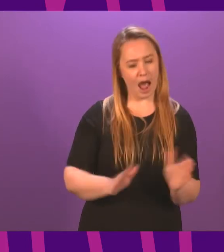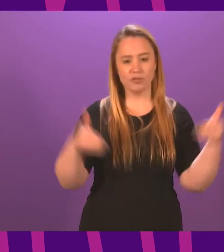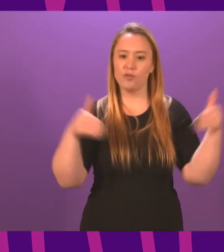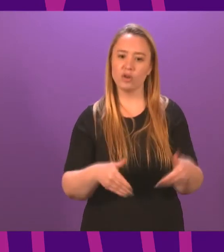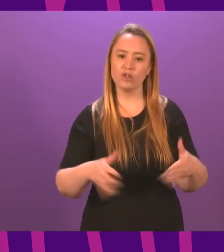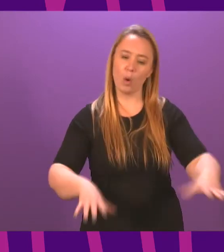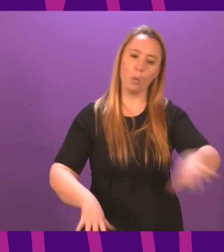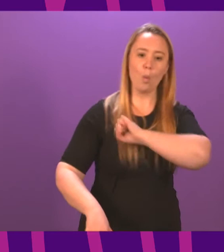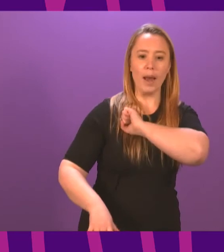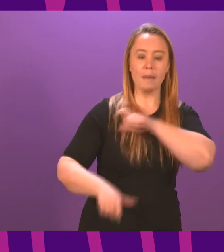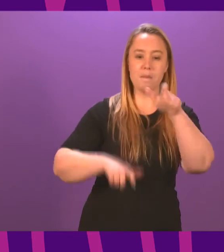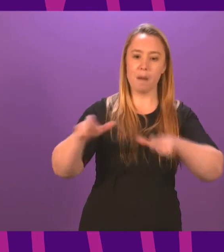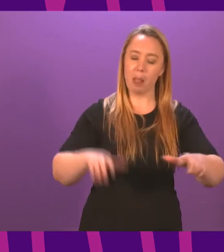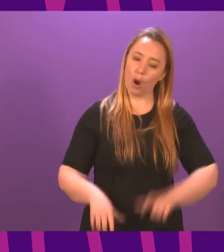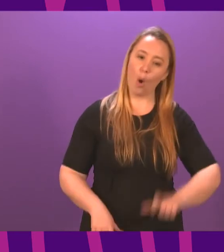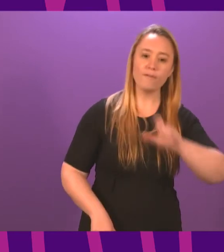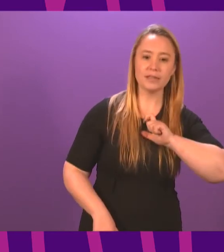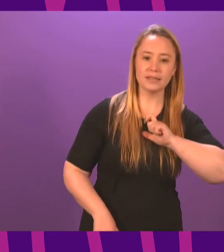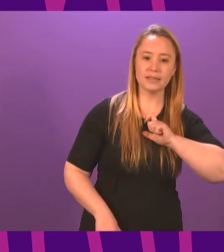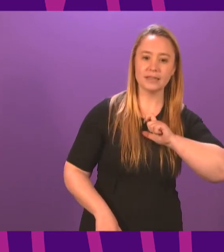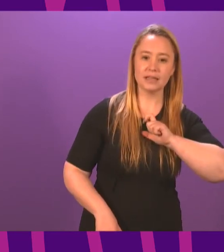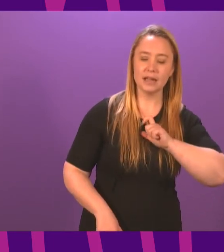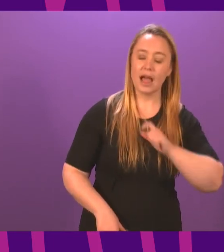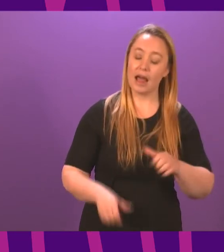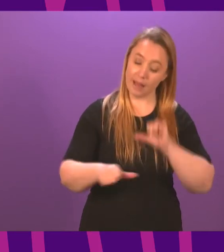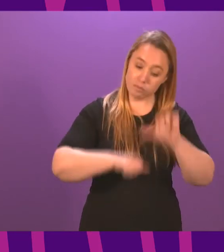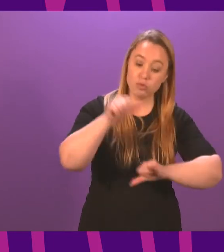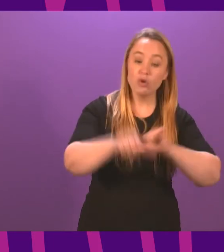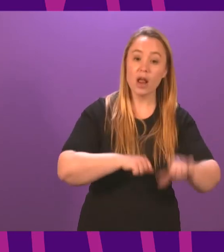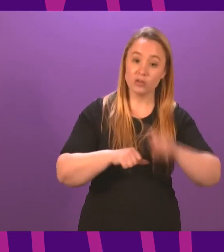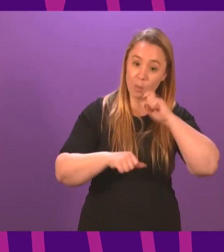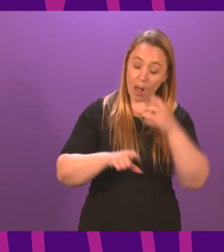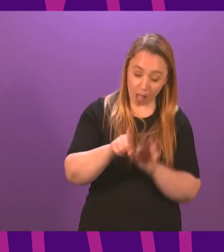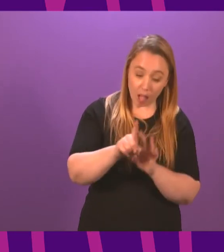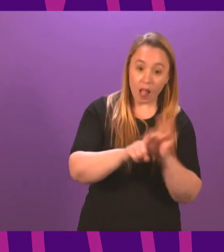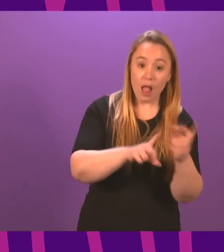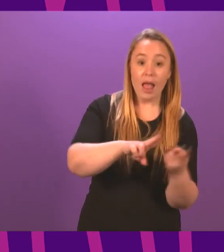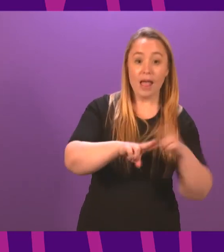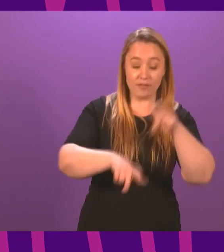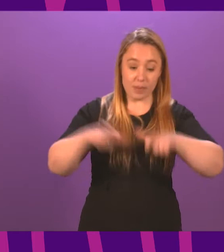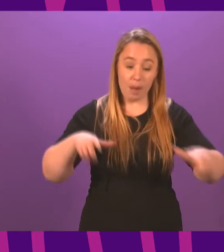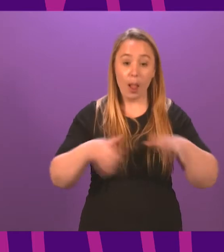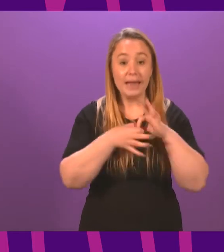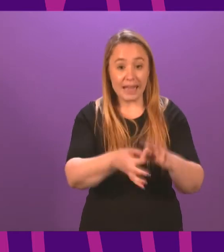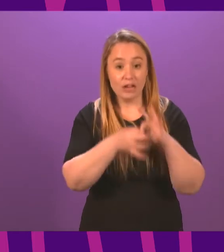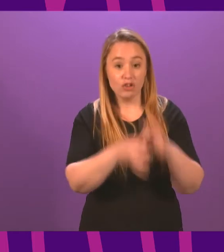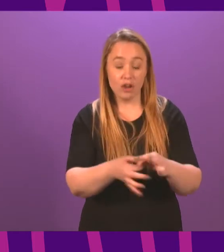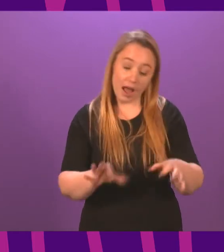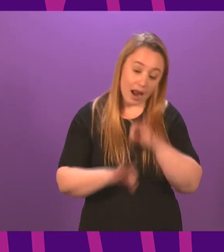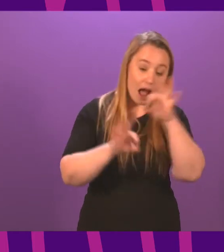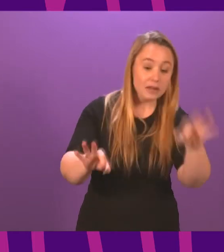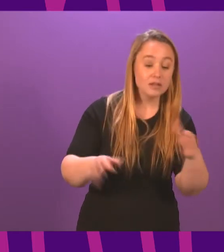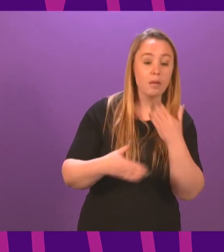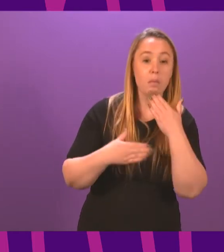winning public confidence in the measures, and that much more progress will be made if we engage people and invite them into the